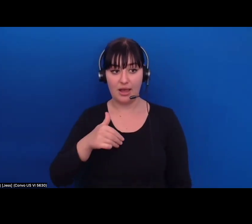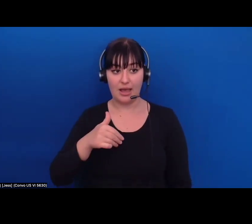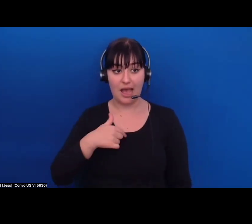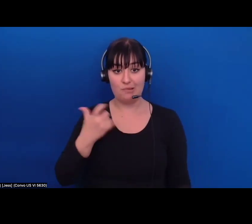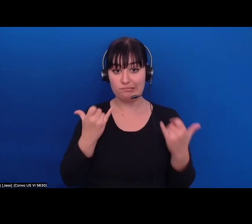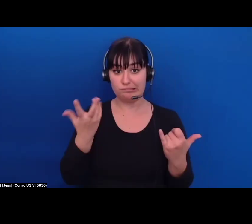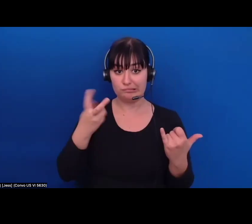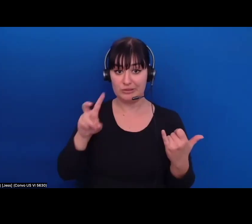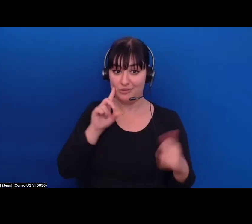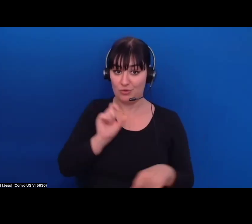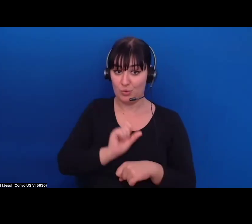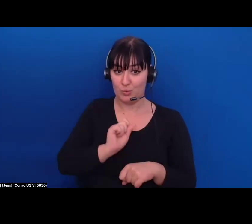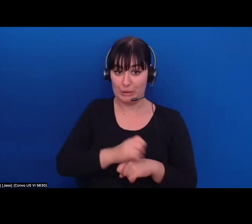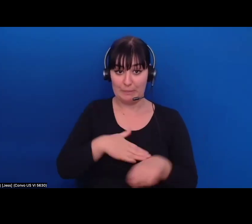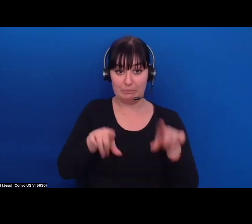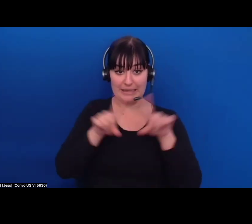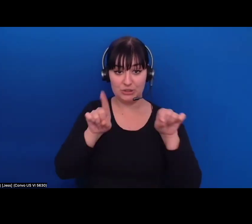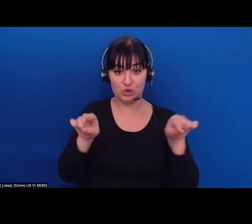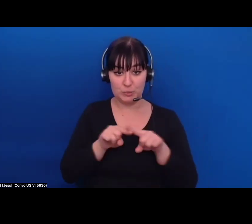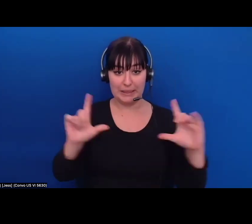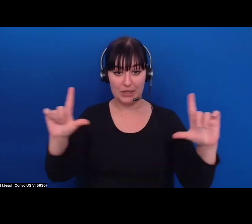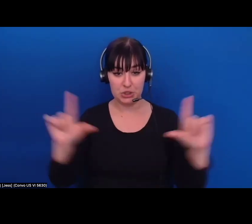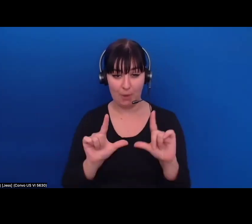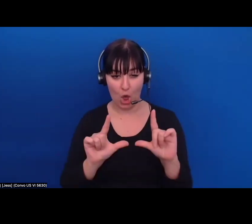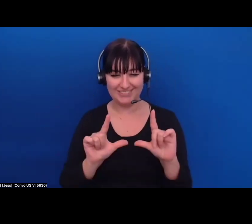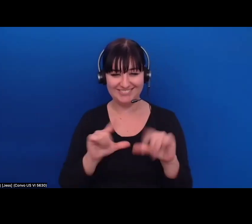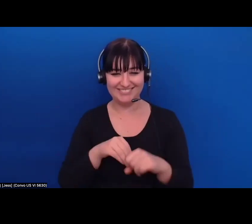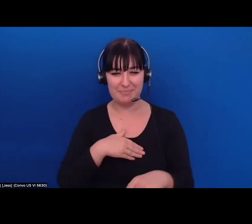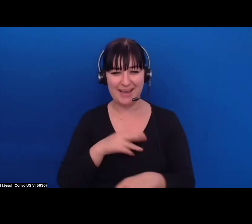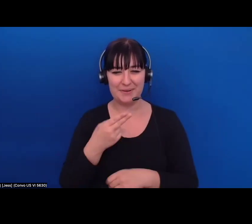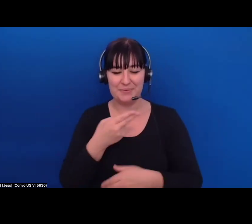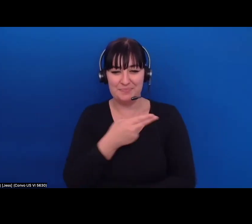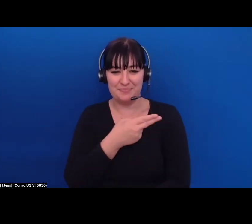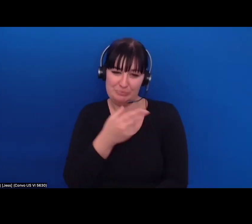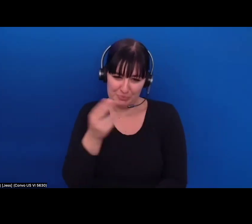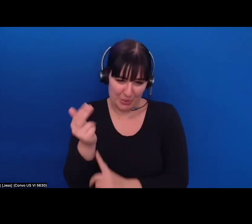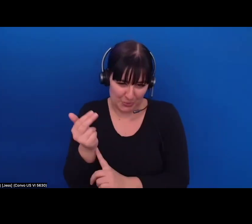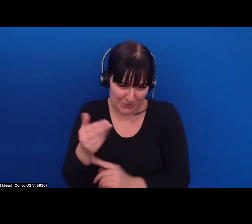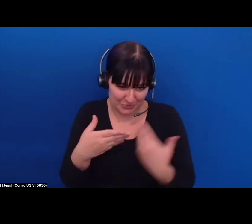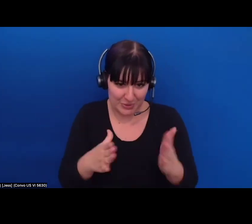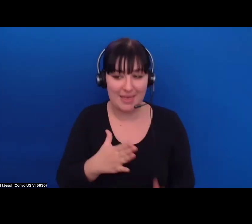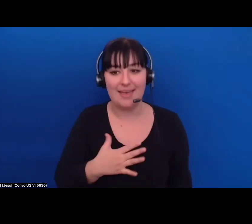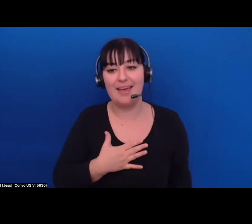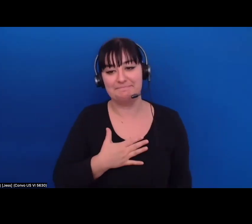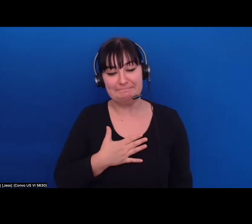have a very small screen today in my hotel room. So I'm a little,